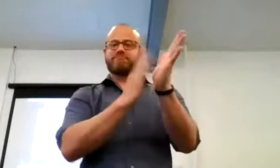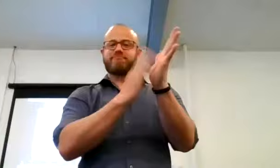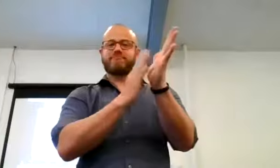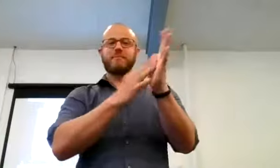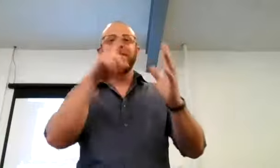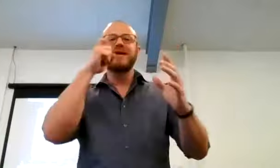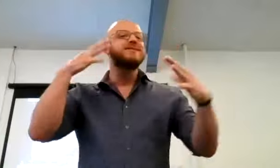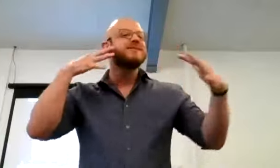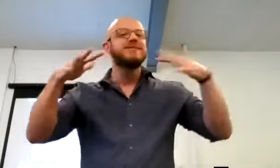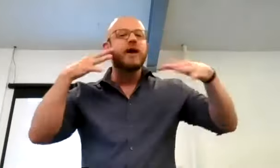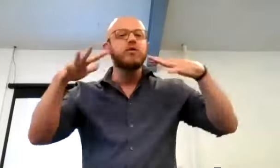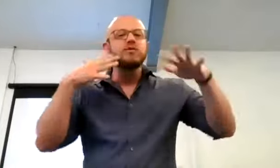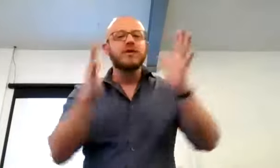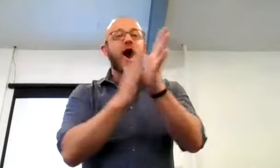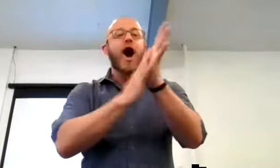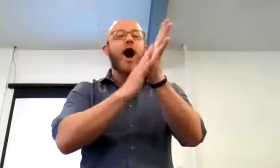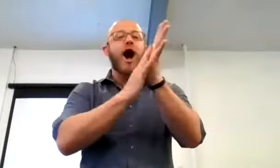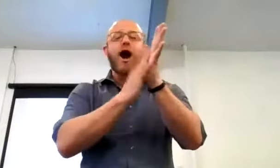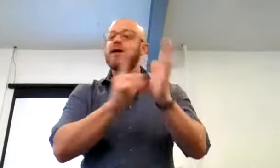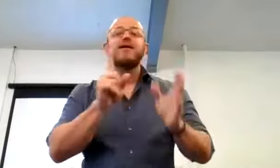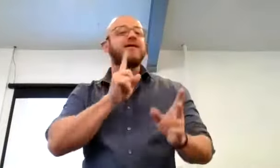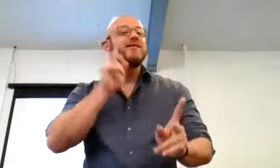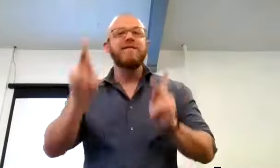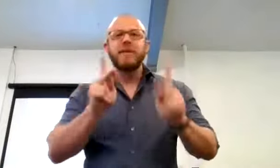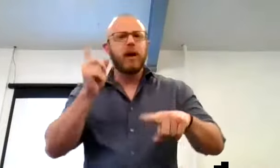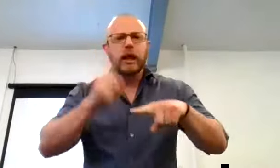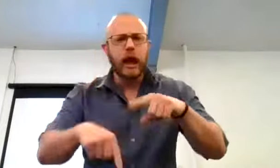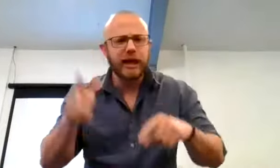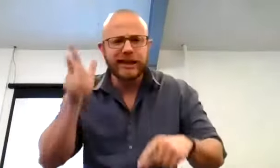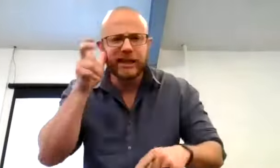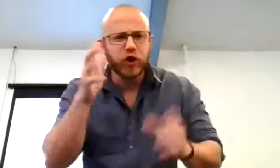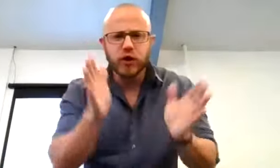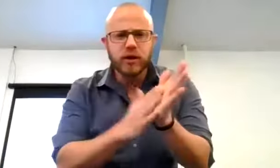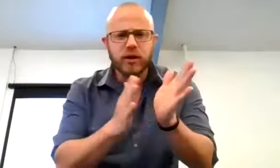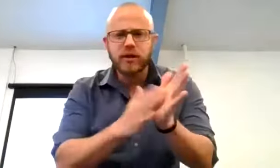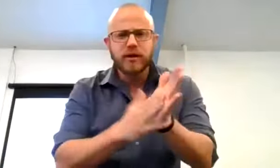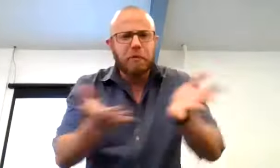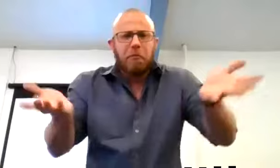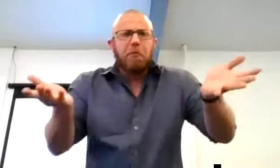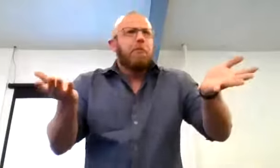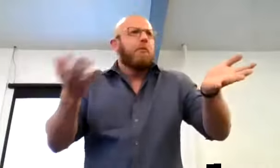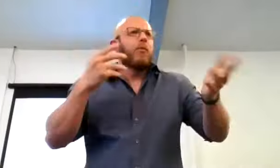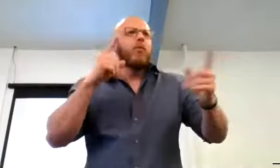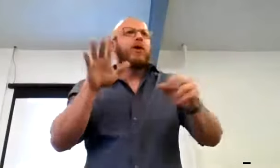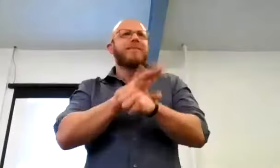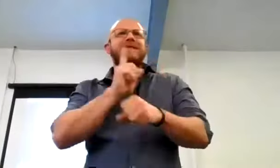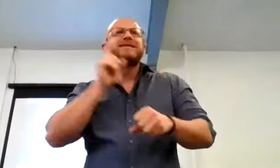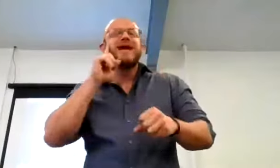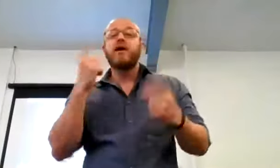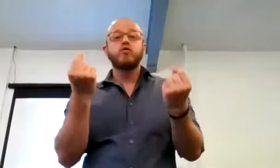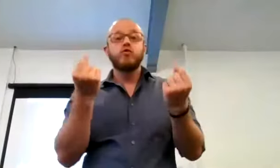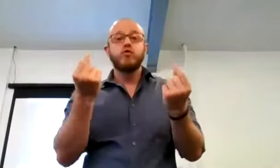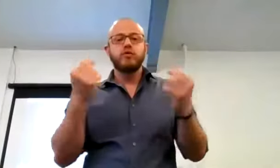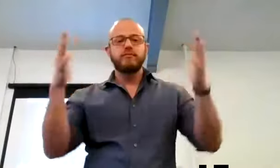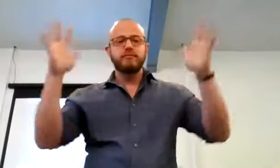whatnot, going like, yay, hooray with clapping, but, it's a sound, but deaf people, they can't hear that, clapping sound. Because we're